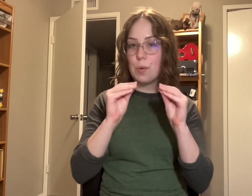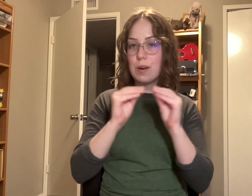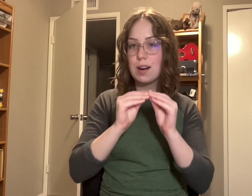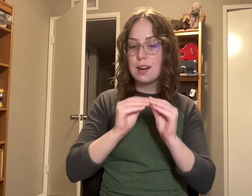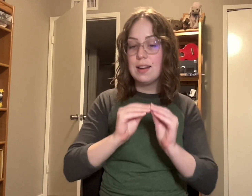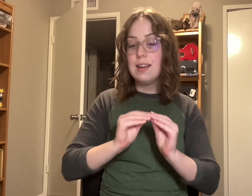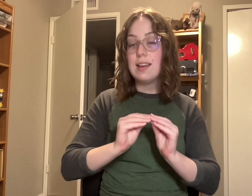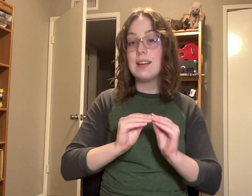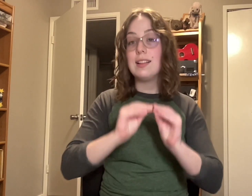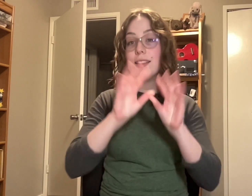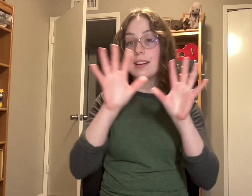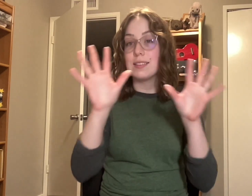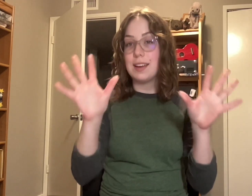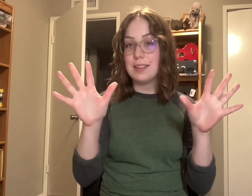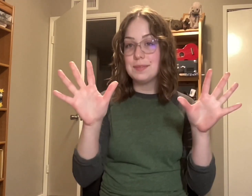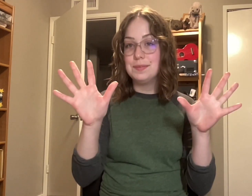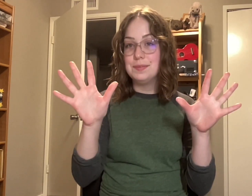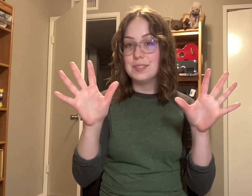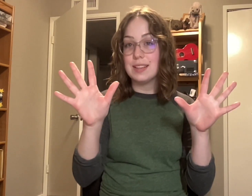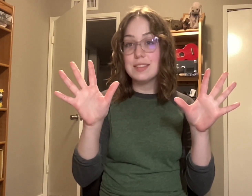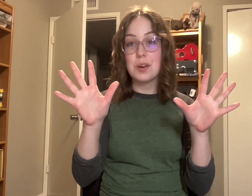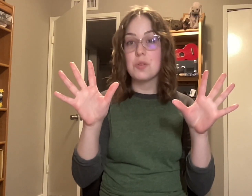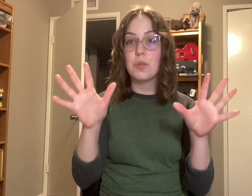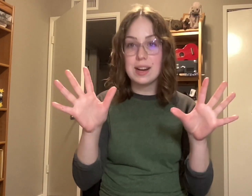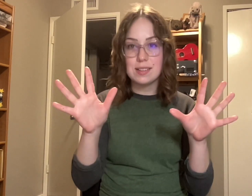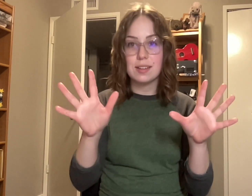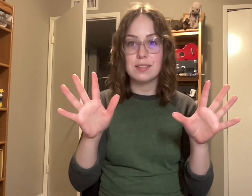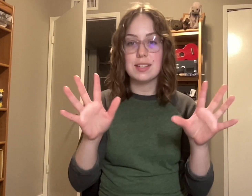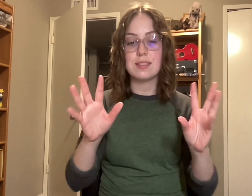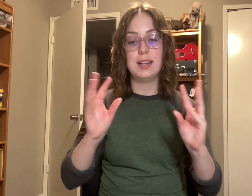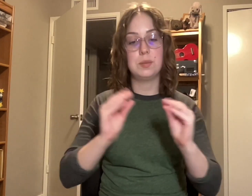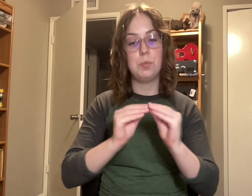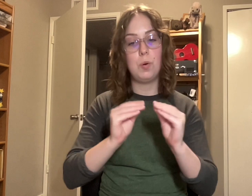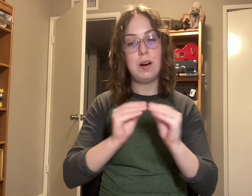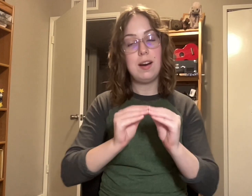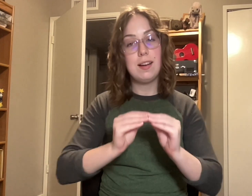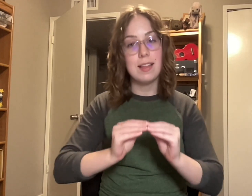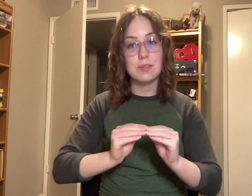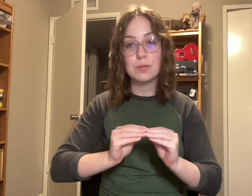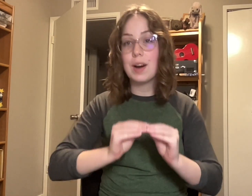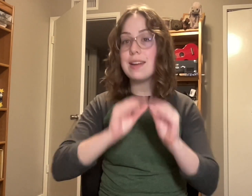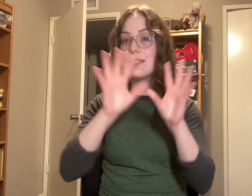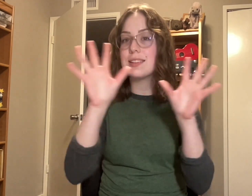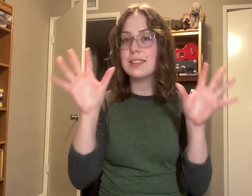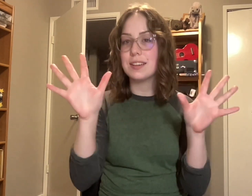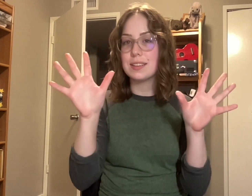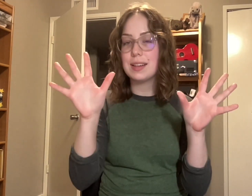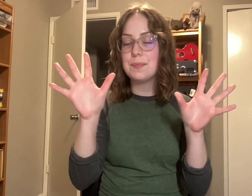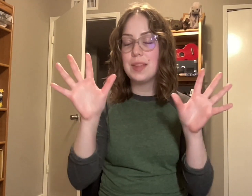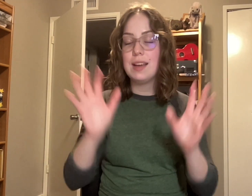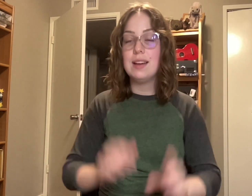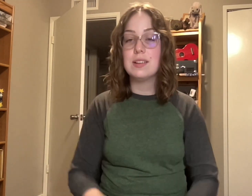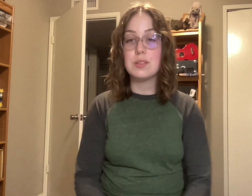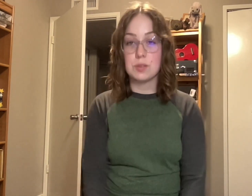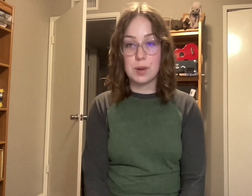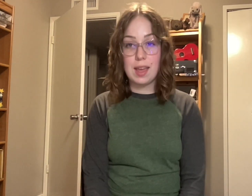more clearly. And these go great together, these signs. More, and then right into clearly. So